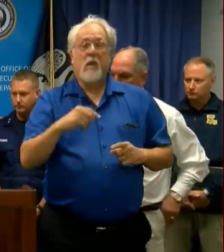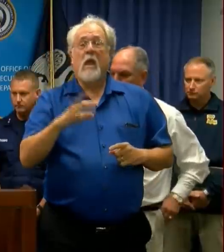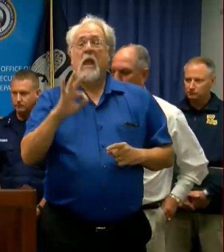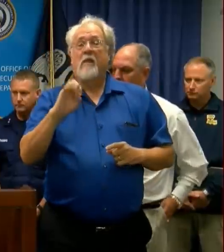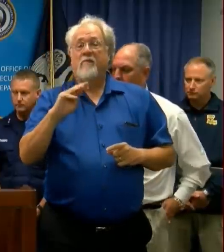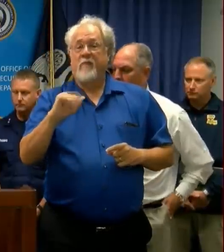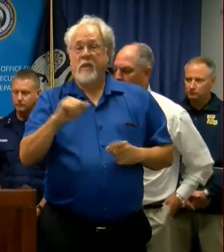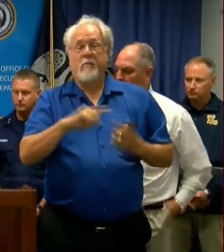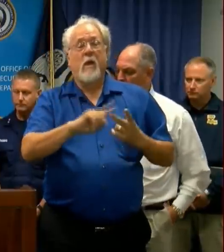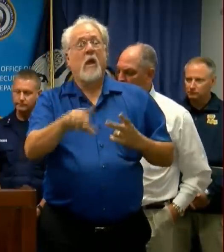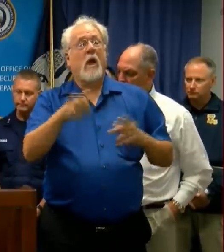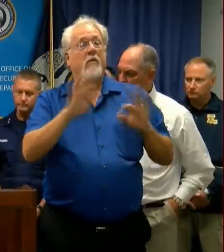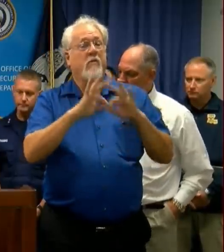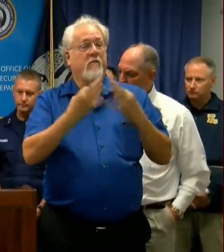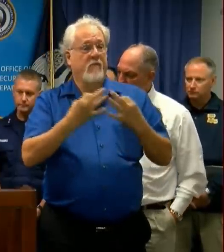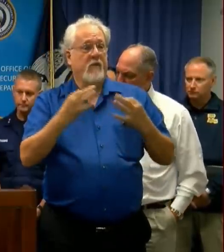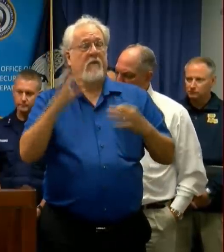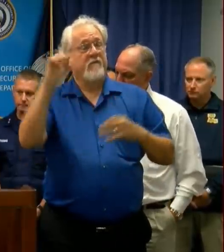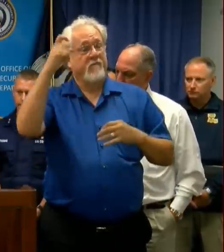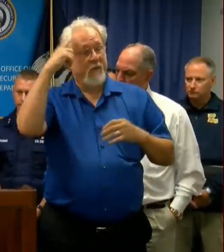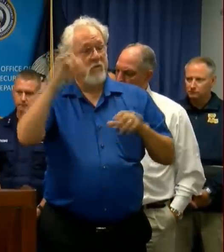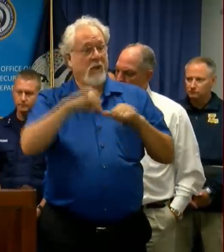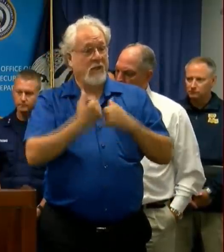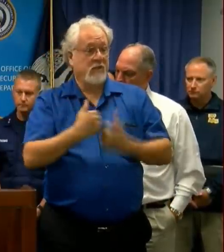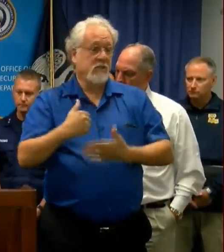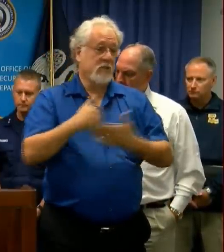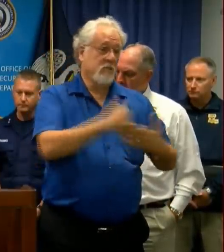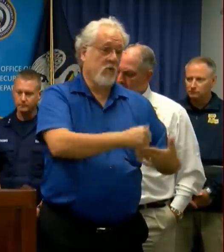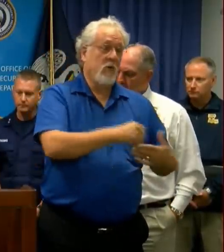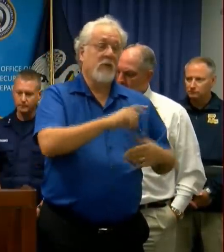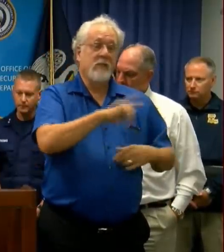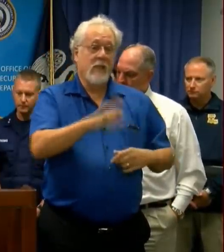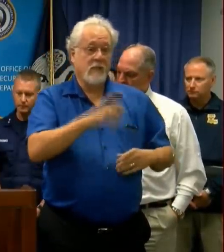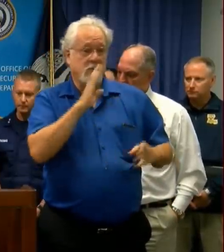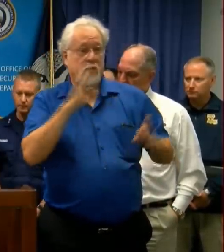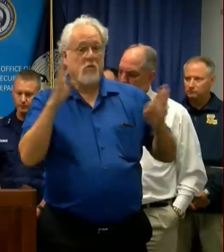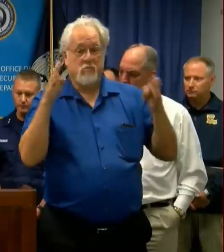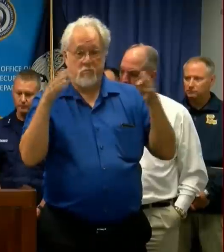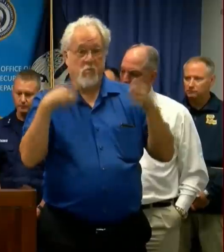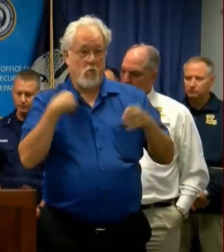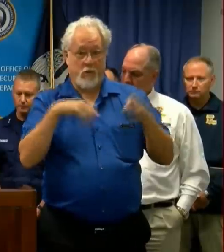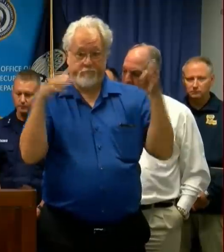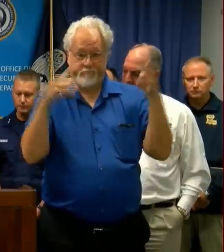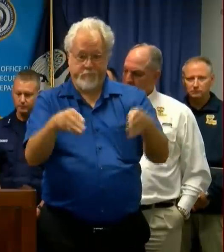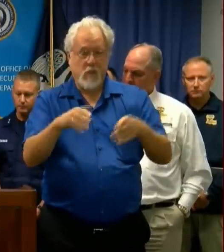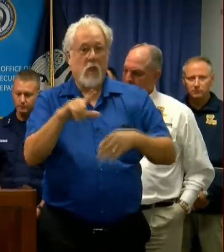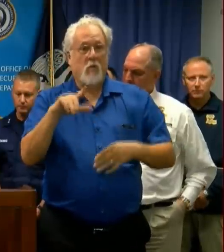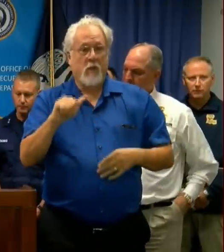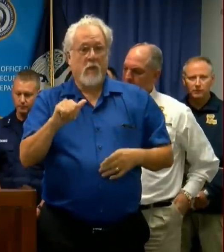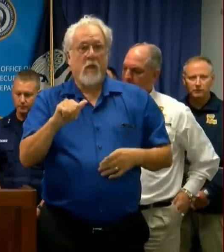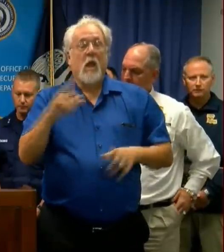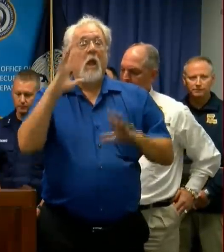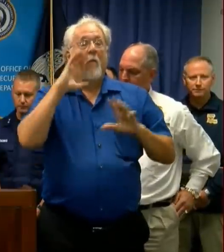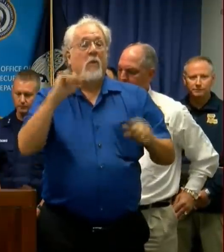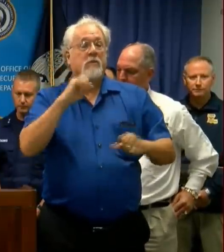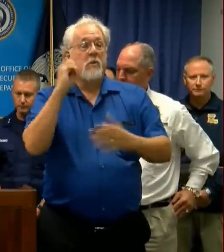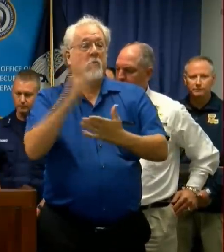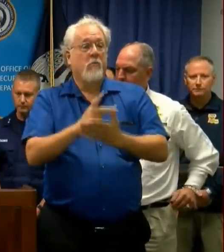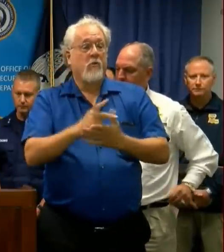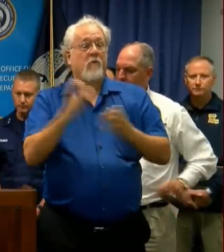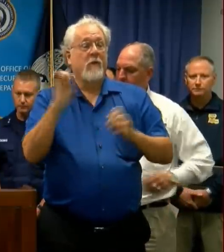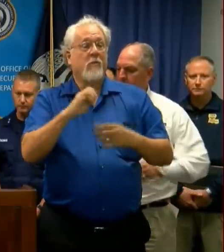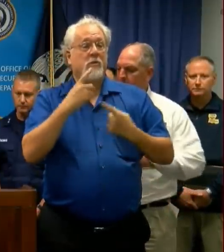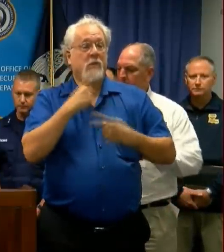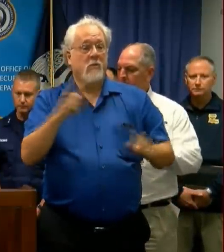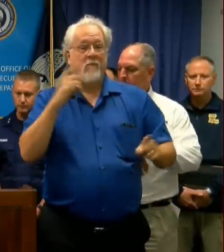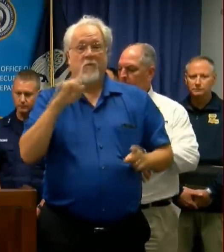As FEMA and other federal agencies are supporting the state of Texas, we've remained focused on the state of Louisiana. The President approved an emergency declaration for the